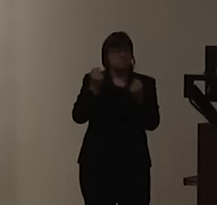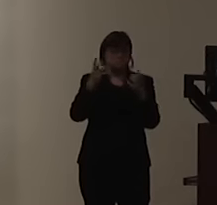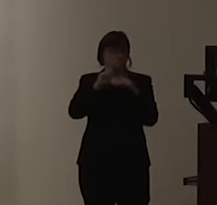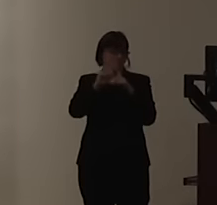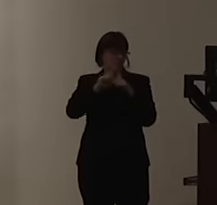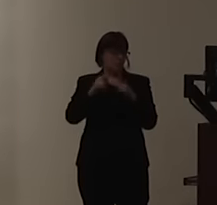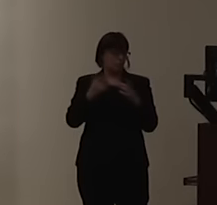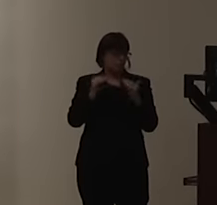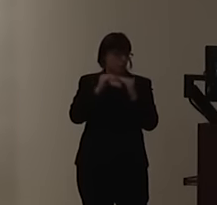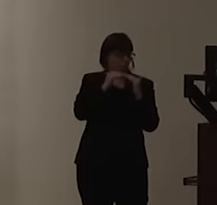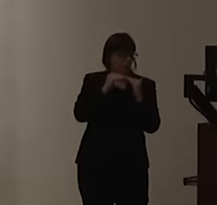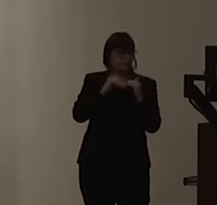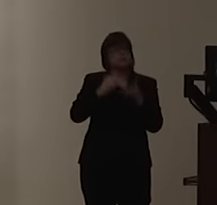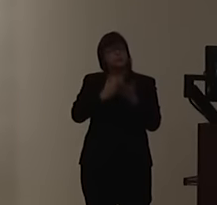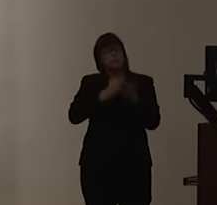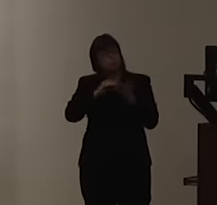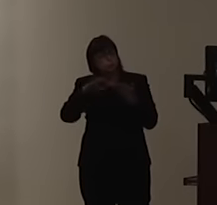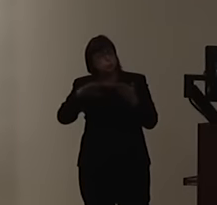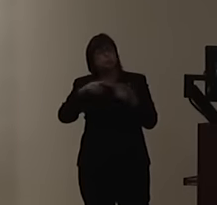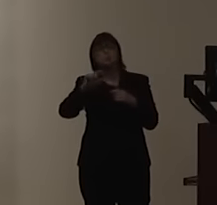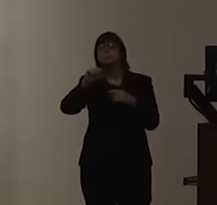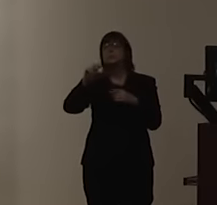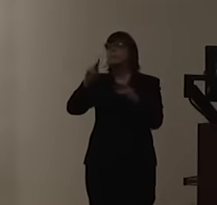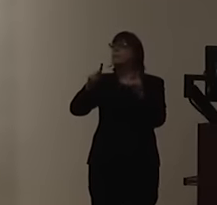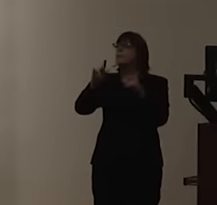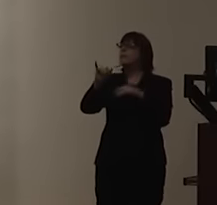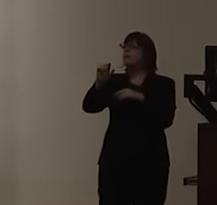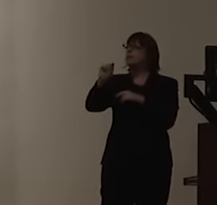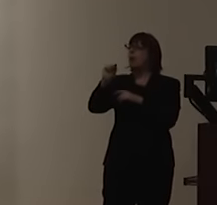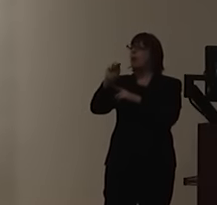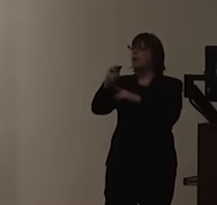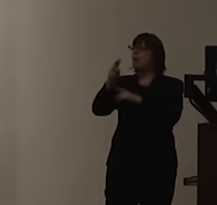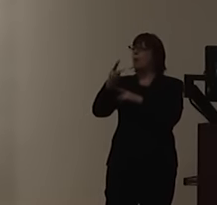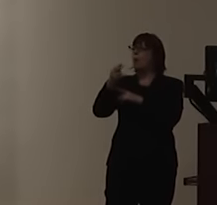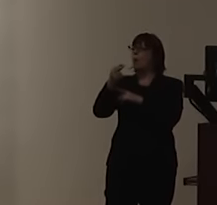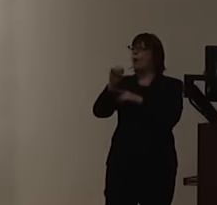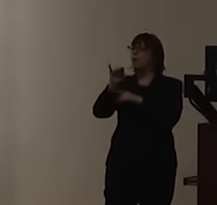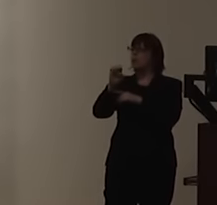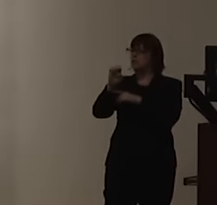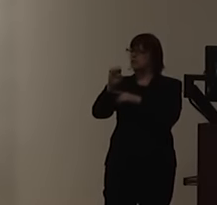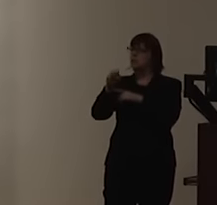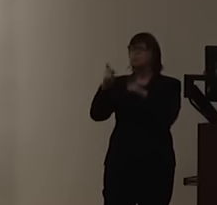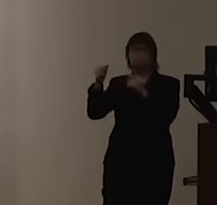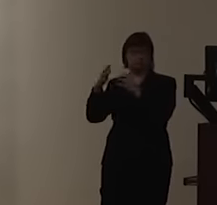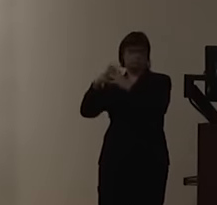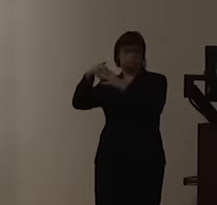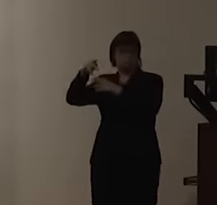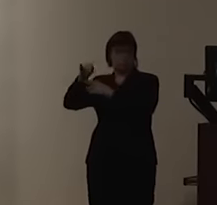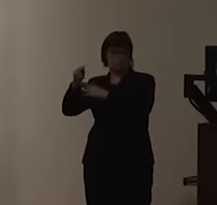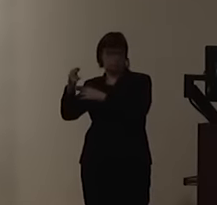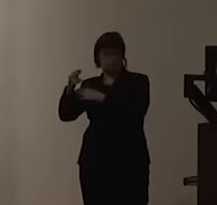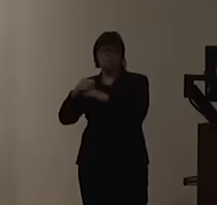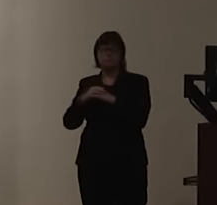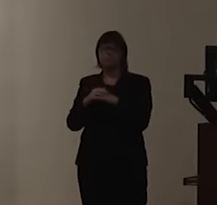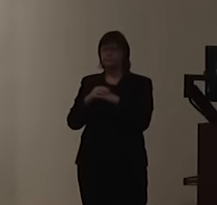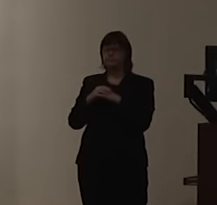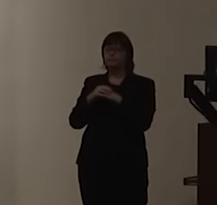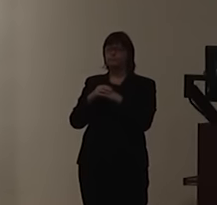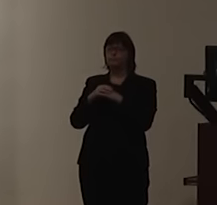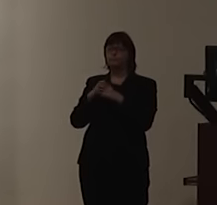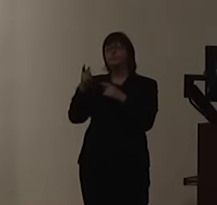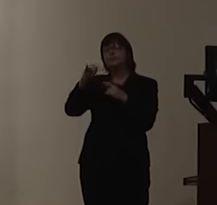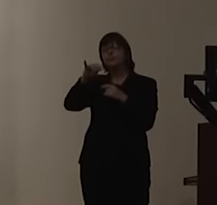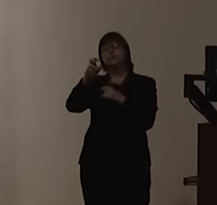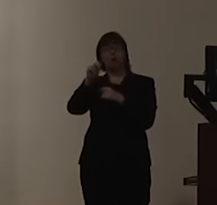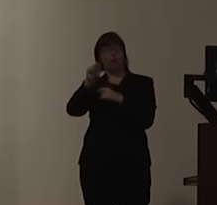were students as well, people like Tom White here in Boston, one of the founders of Partners in Health, a friend of mine from college, Todd